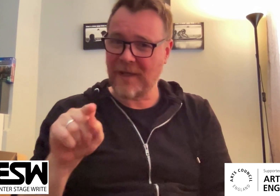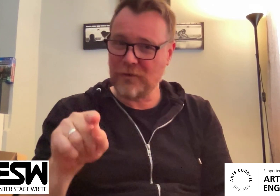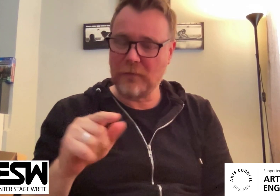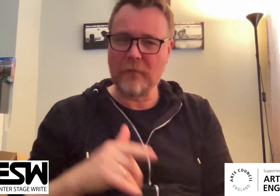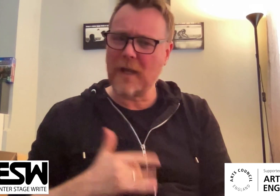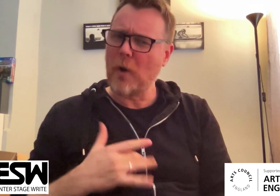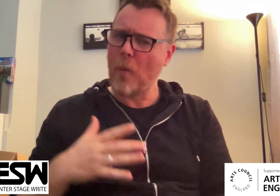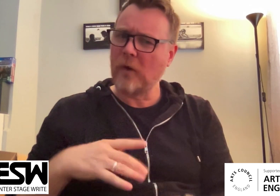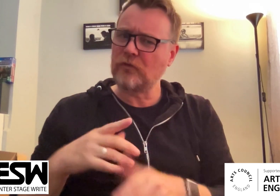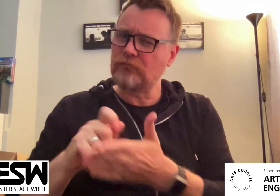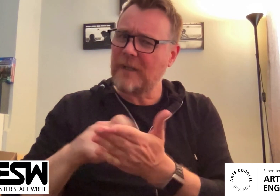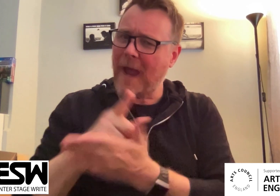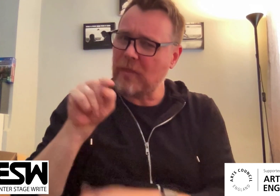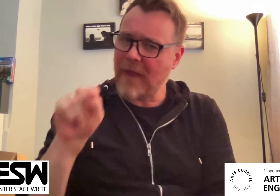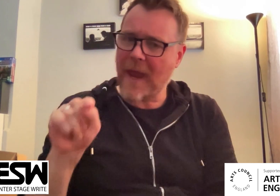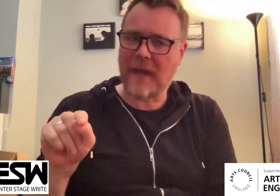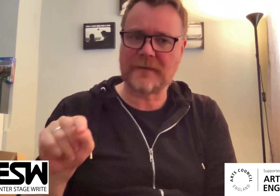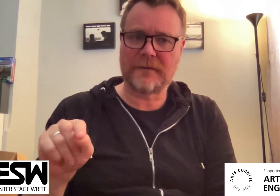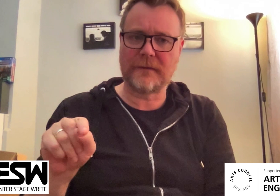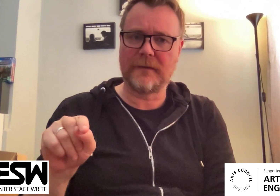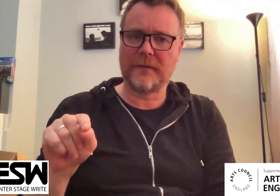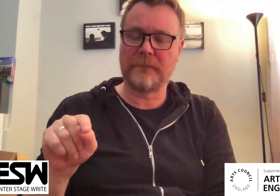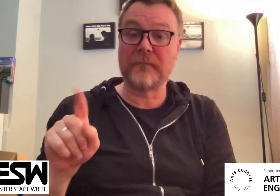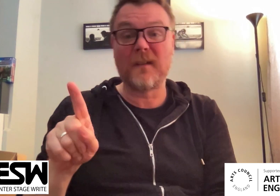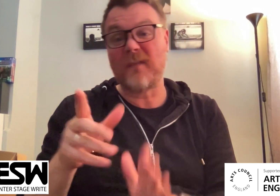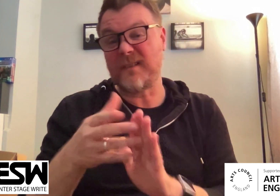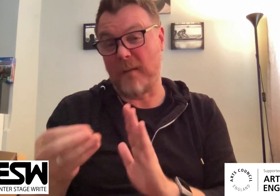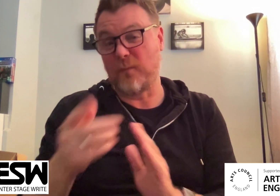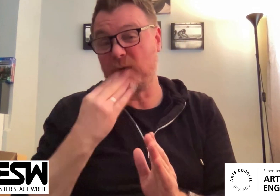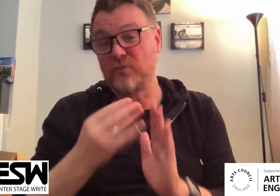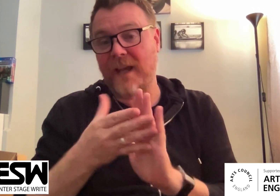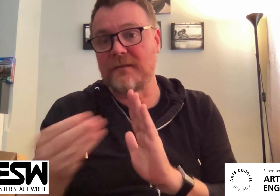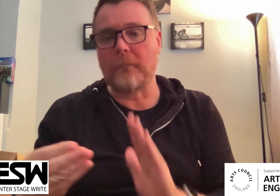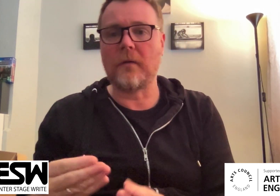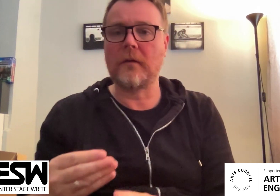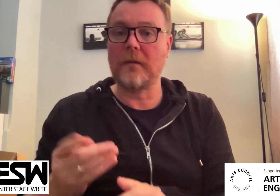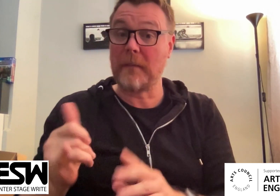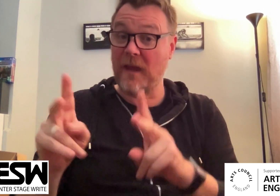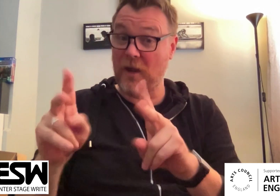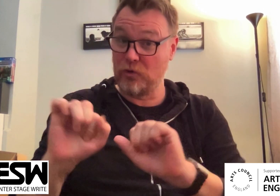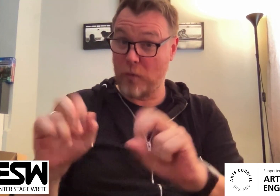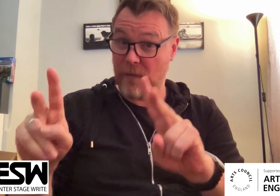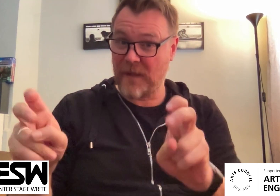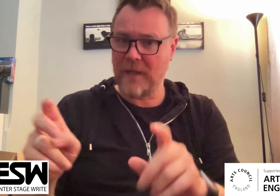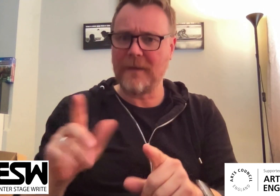themes that you think you might want to write about. For example, we'll use an example. Your theme could